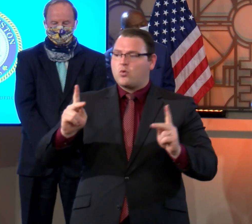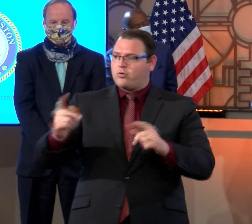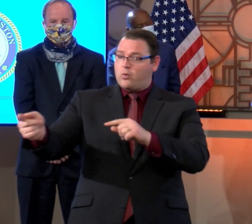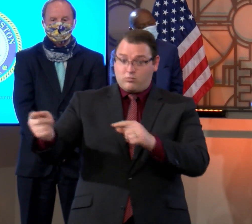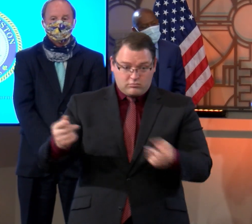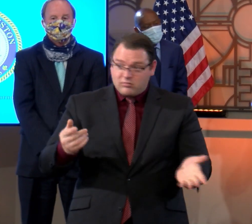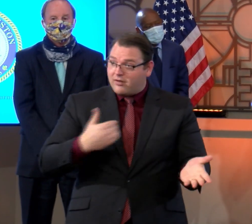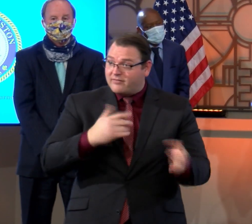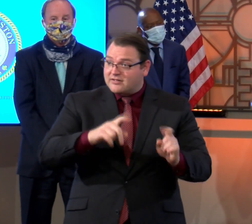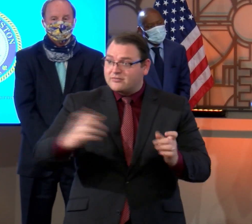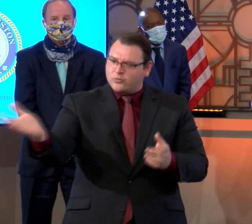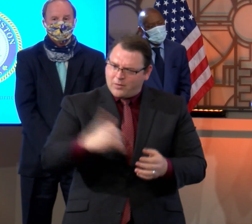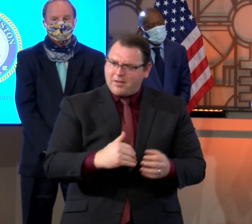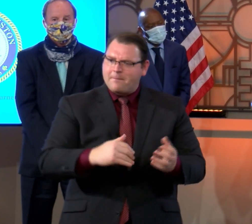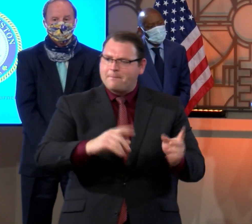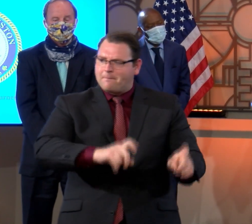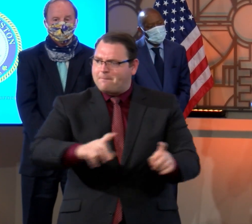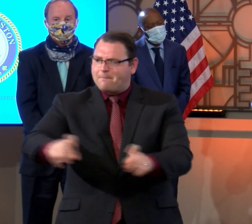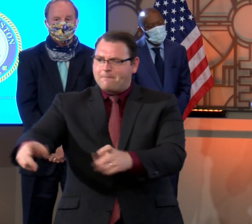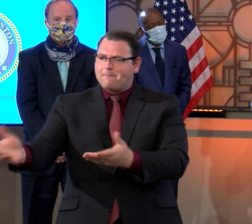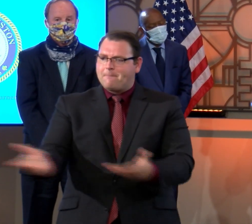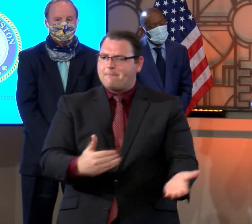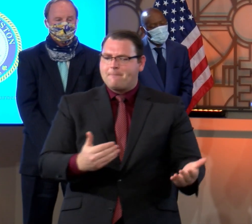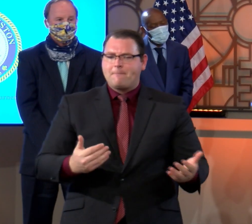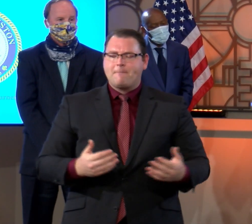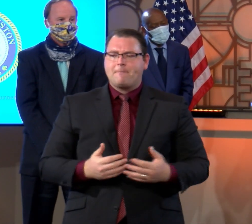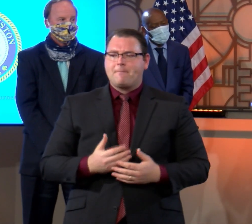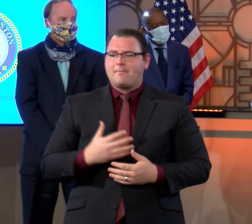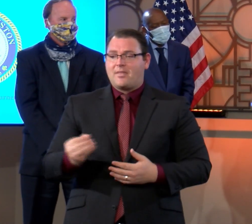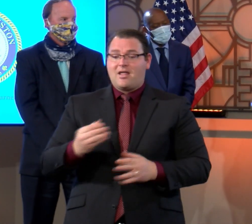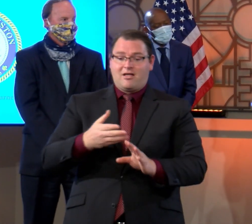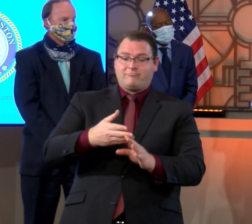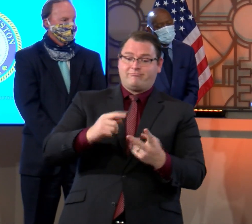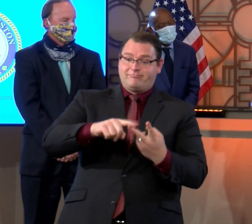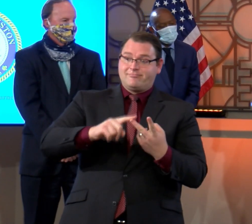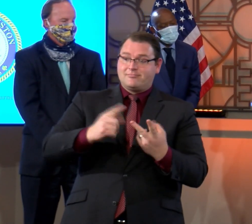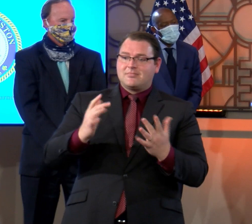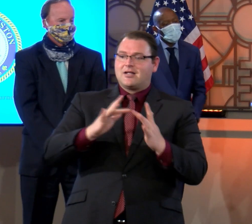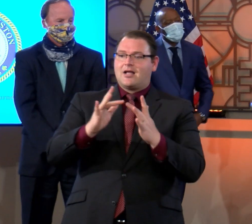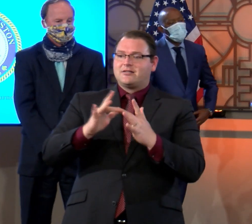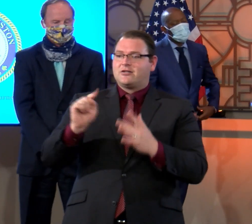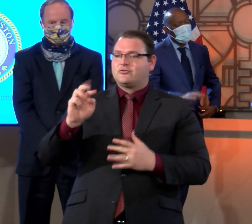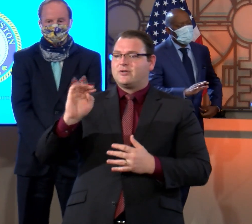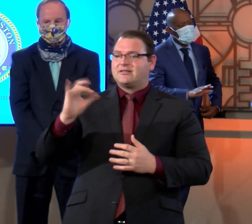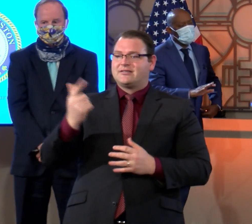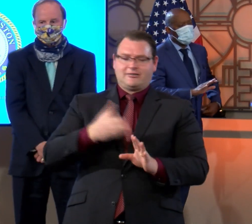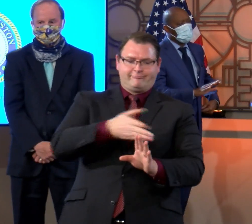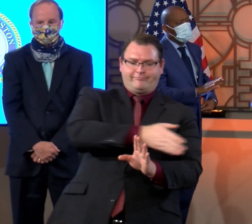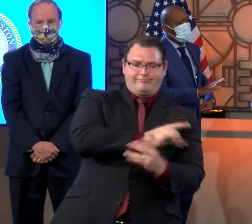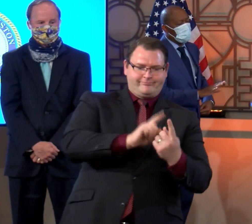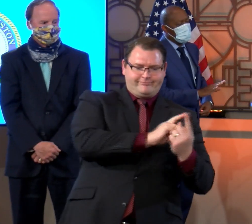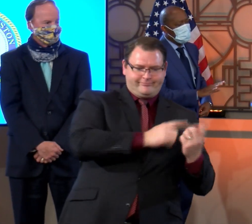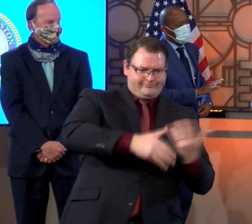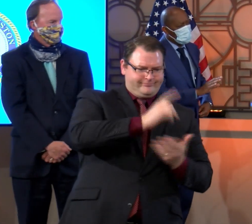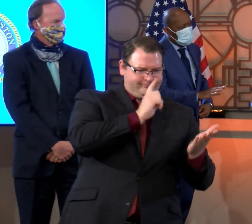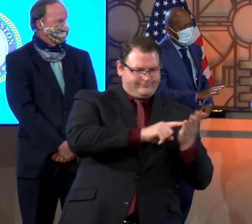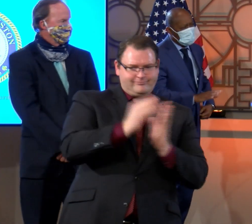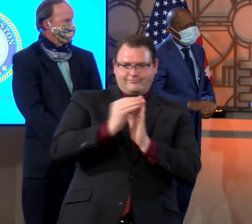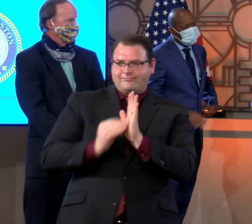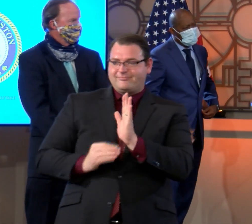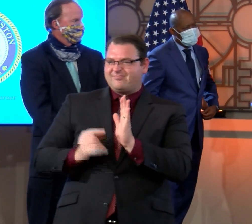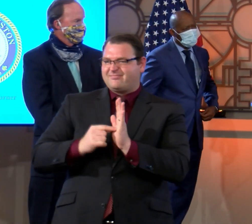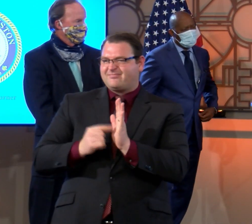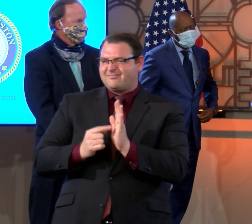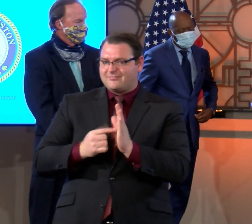when it's available, and then the contact tracing to try and beat this enemy, which is the virus. As a contact tracing